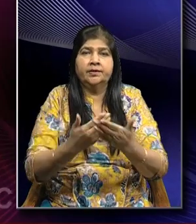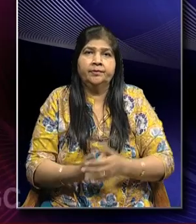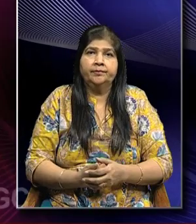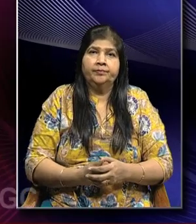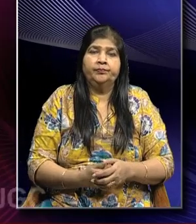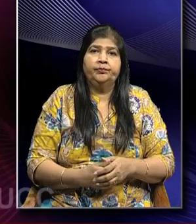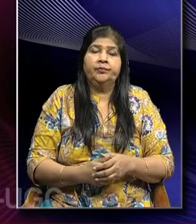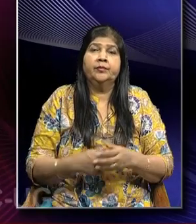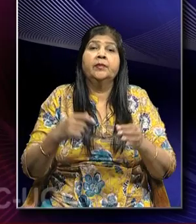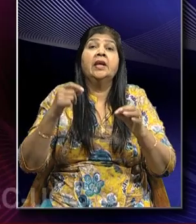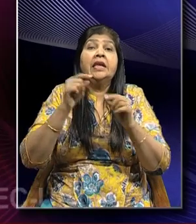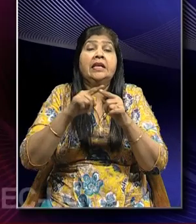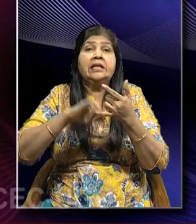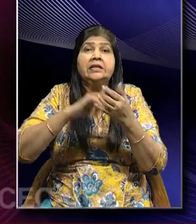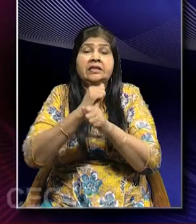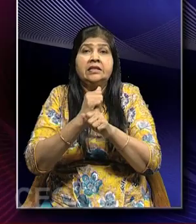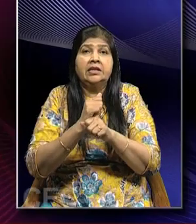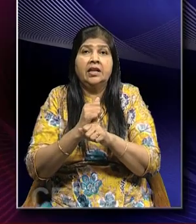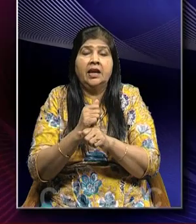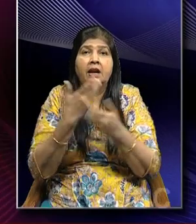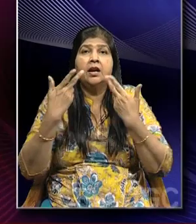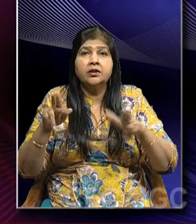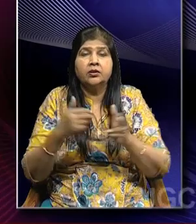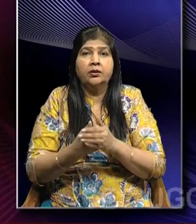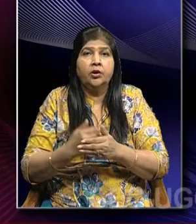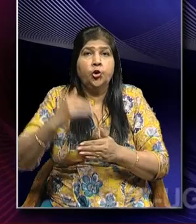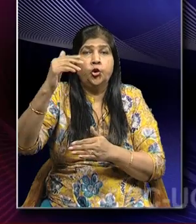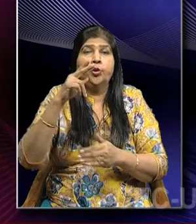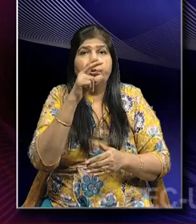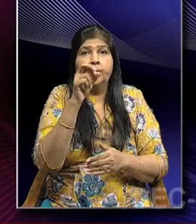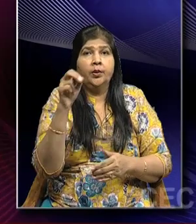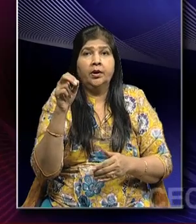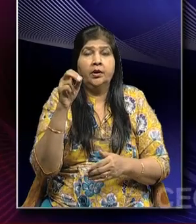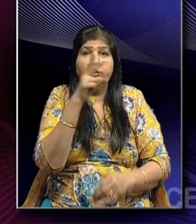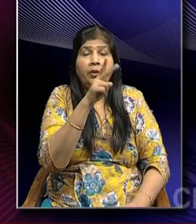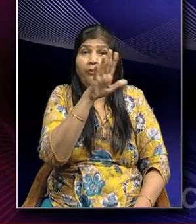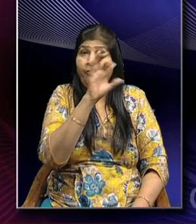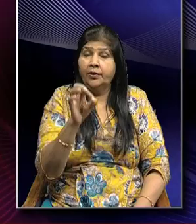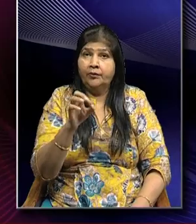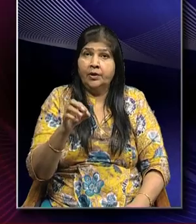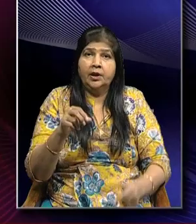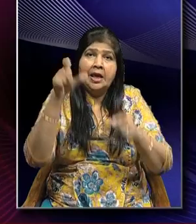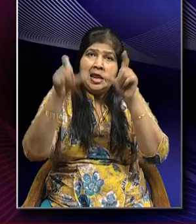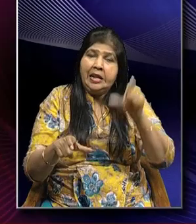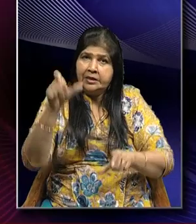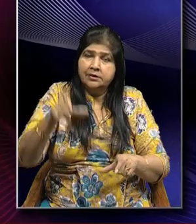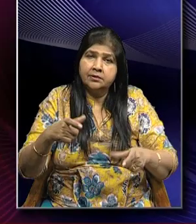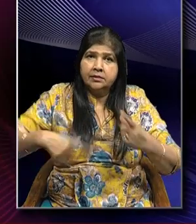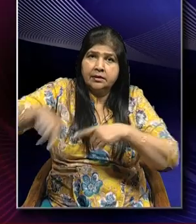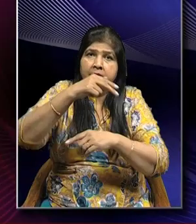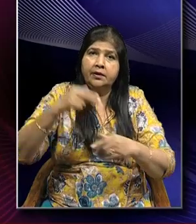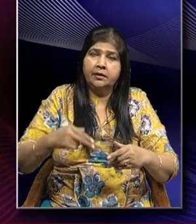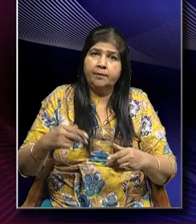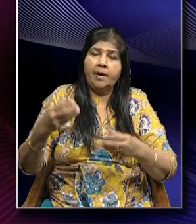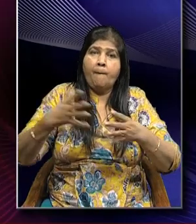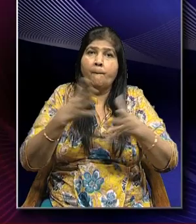this ESG disclosure for the value chain shall be applicable to the top 250 listed entities by market capitalization